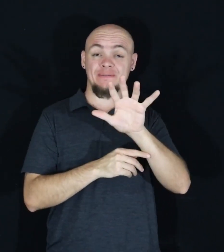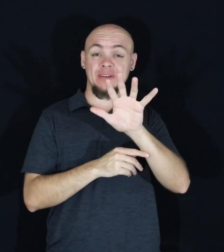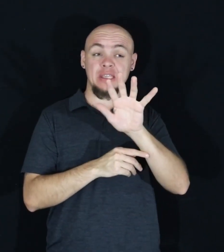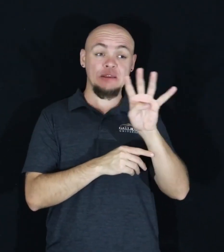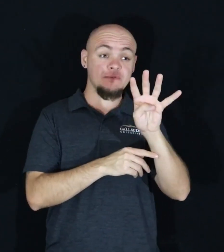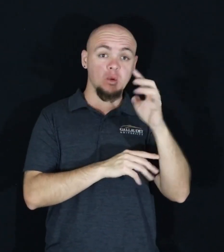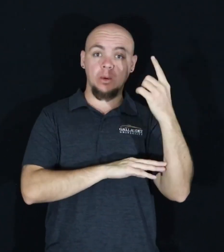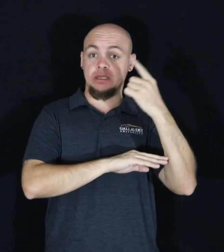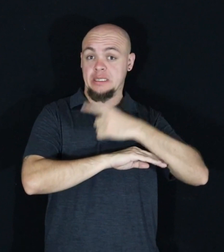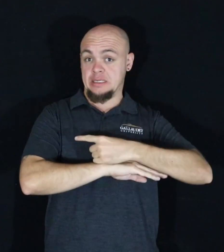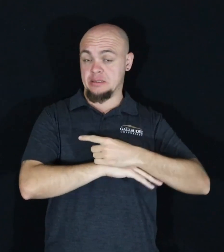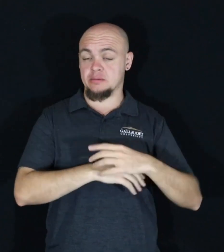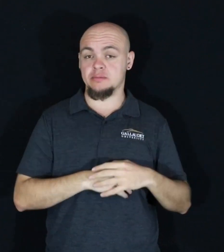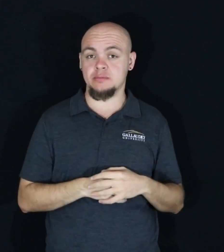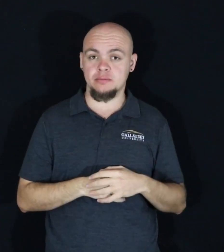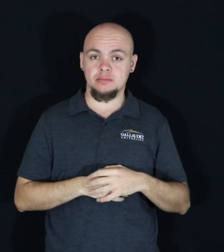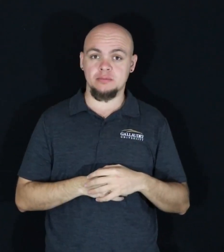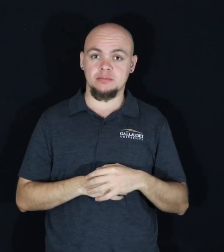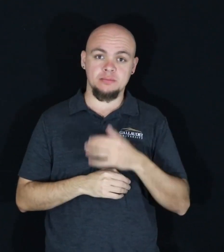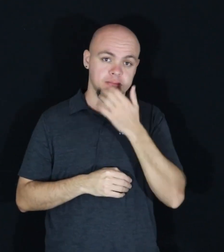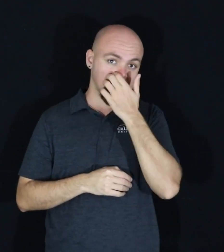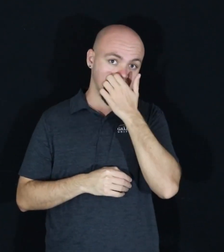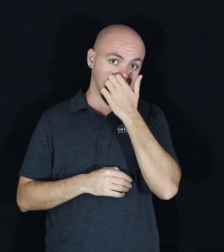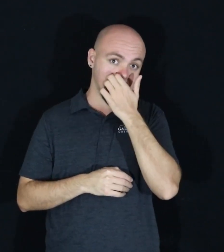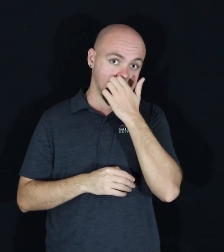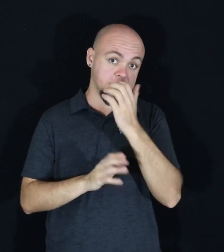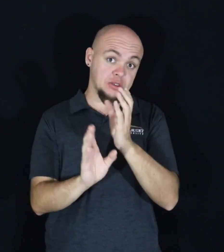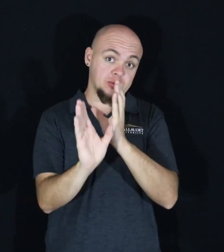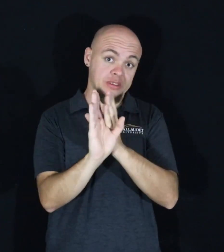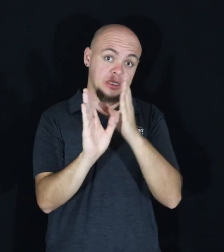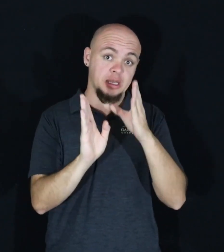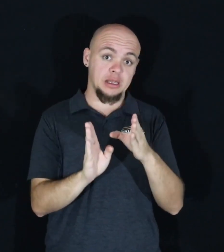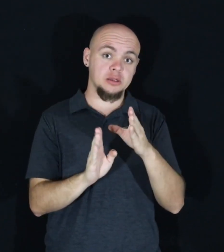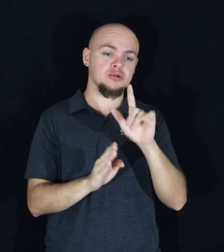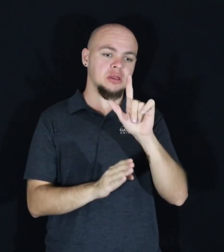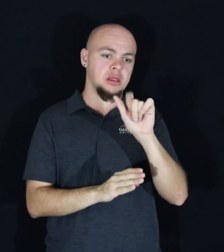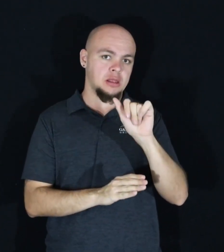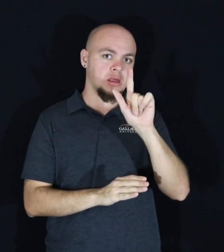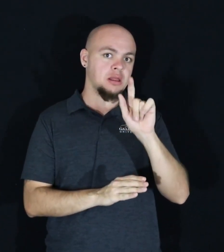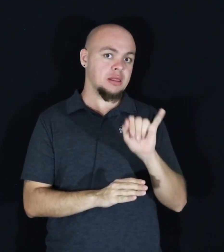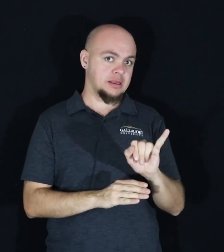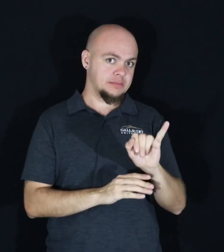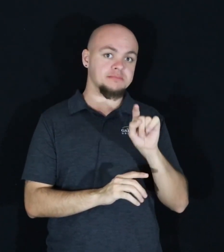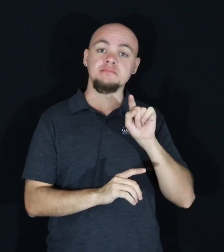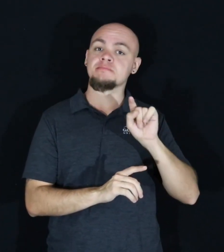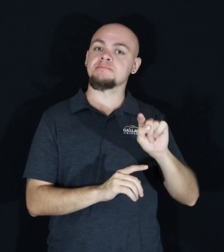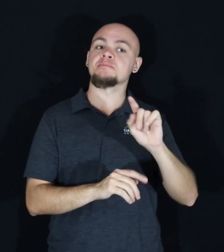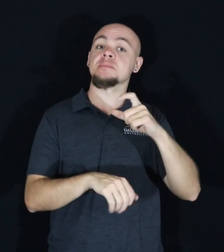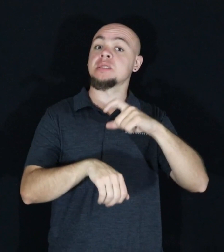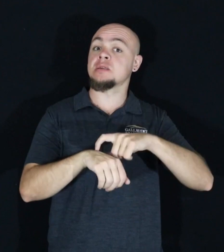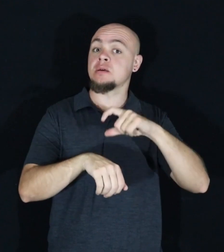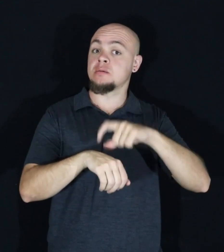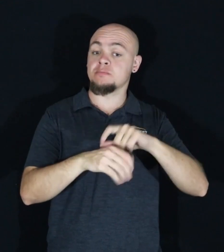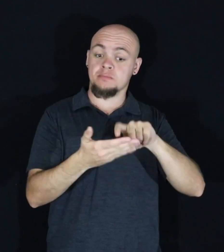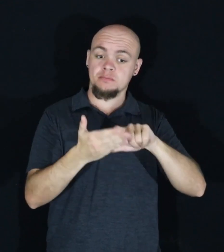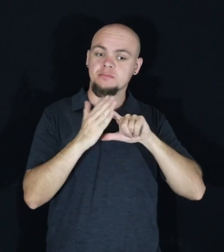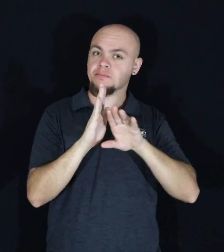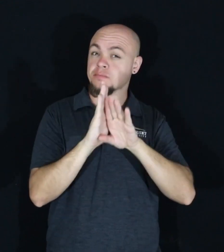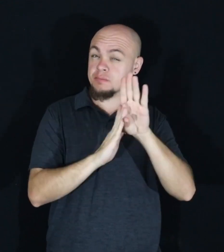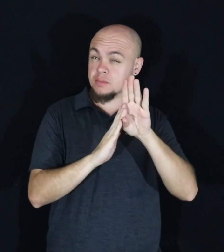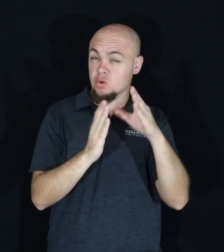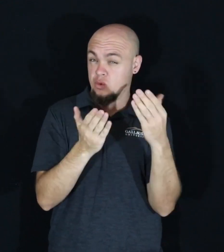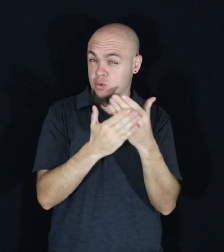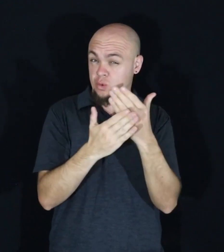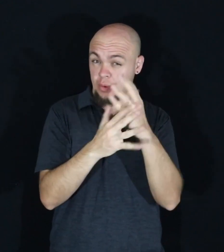254 days. So according to psychologist Lally, if you want to know the time required to form a new